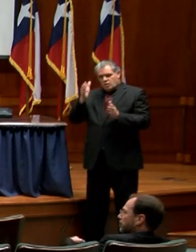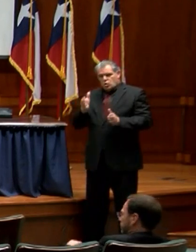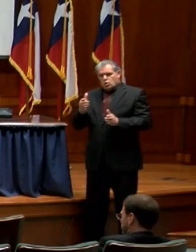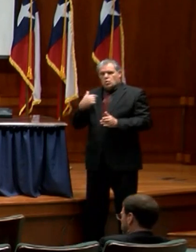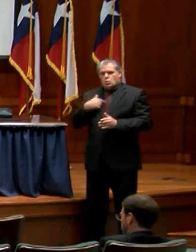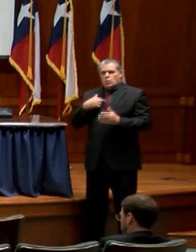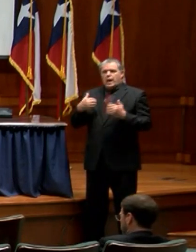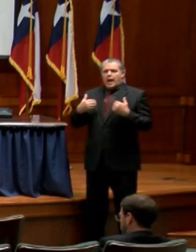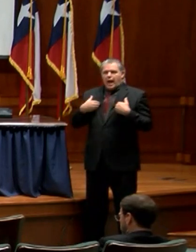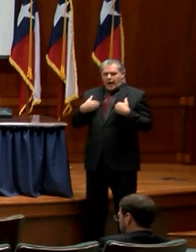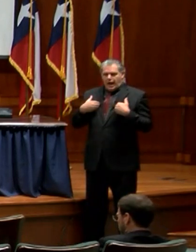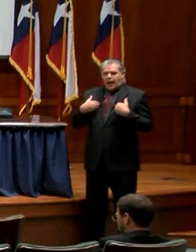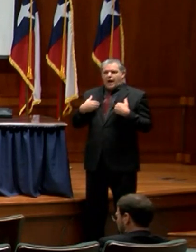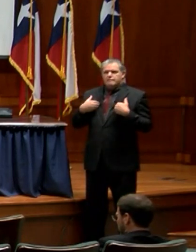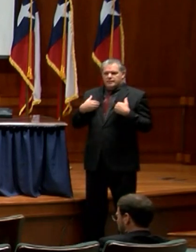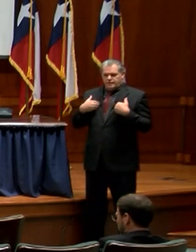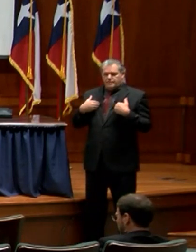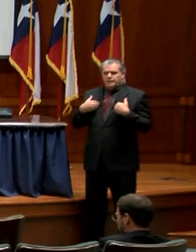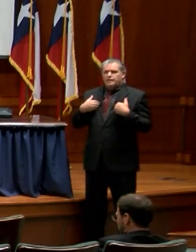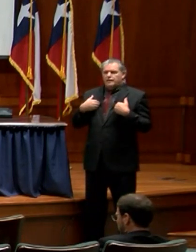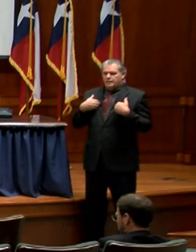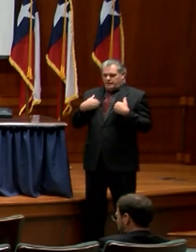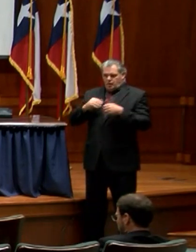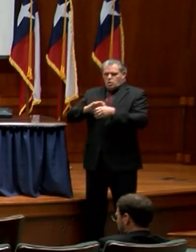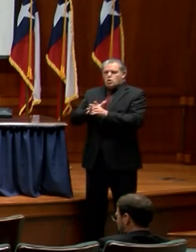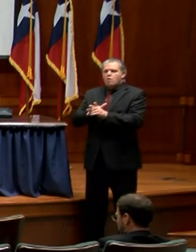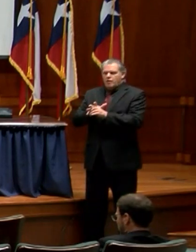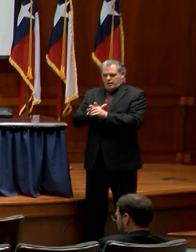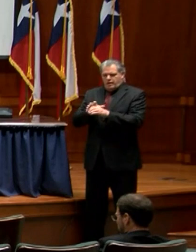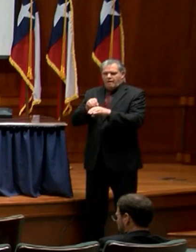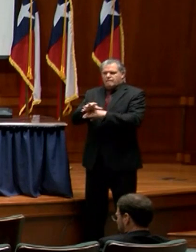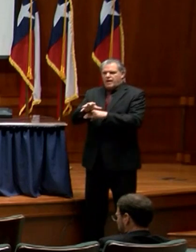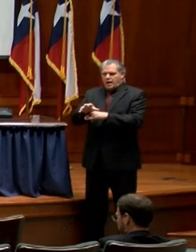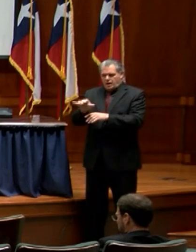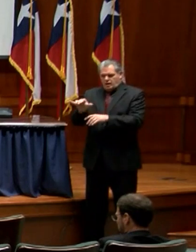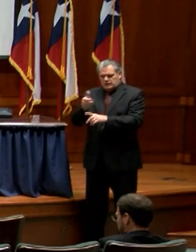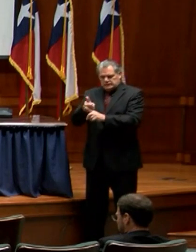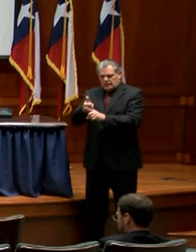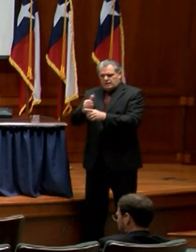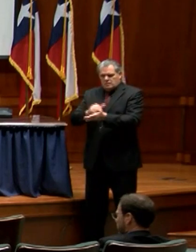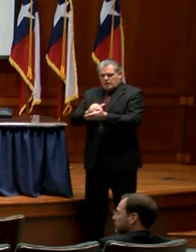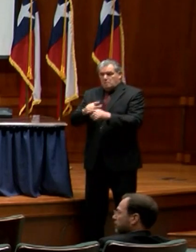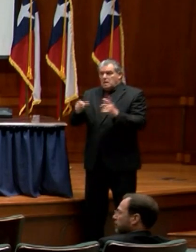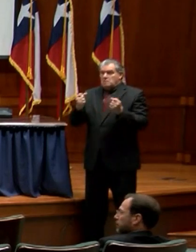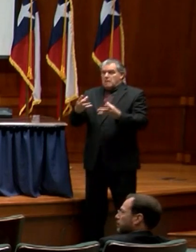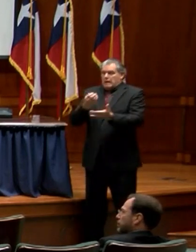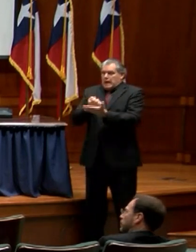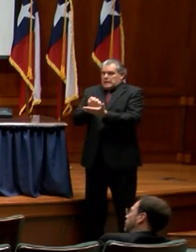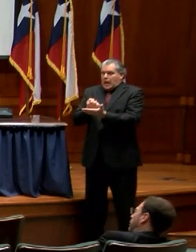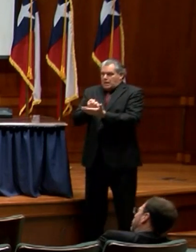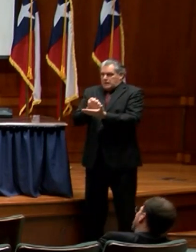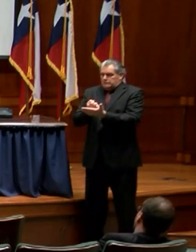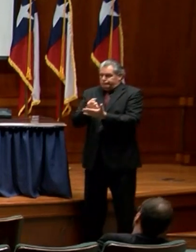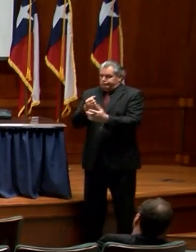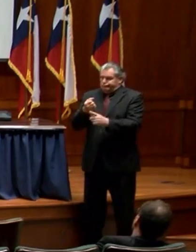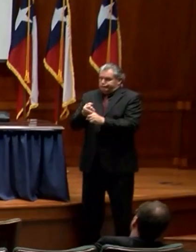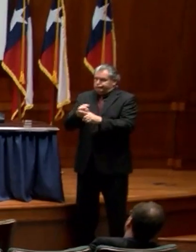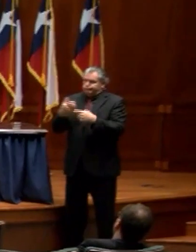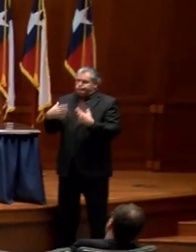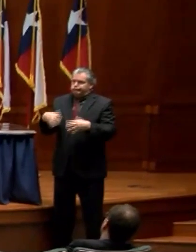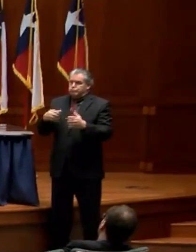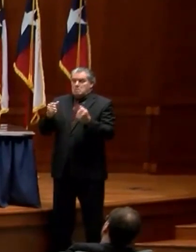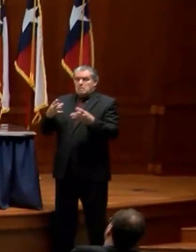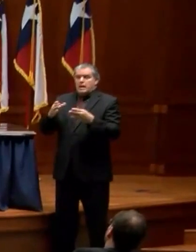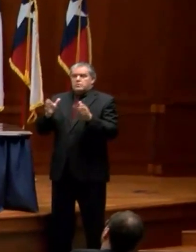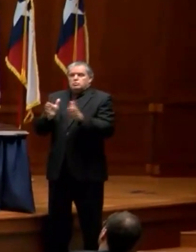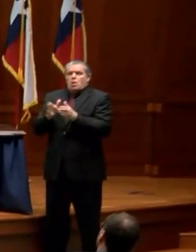effect of the virus itself, but also the economic impact. I know small business owners have written to you expressing